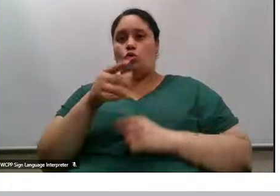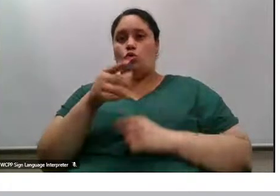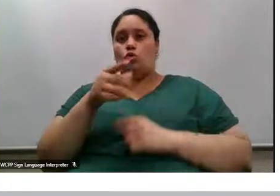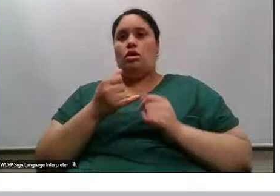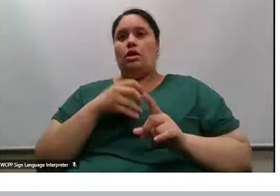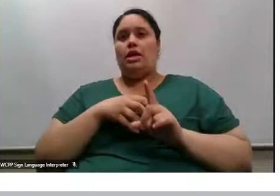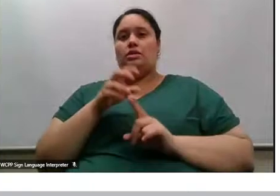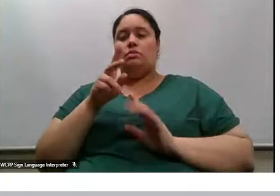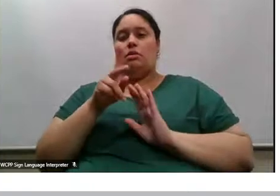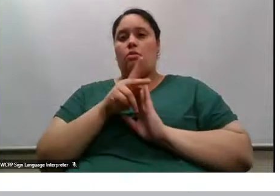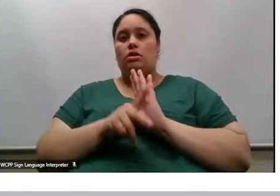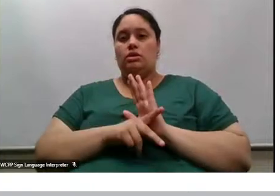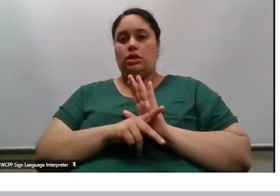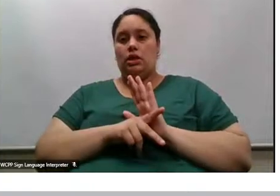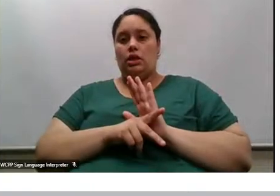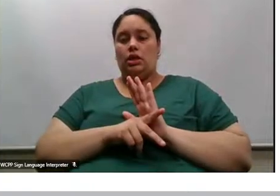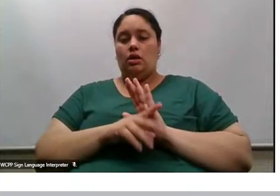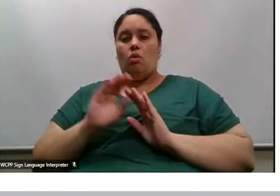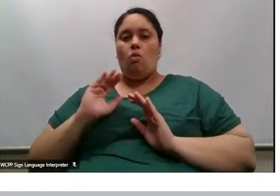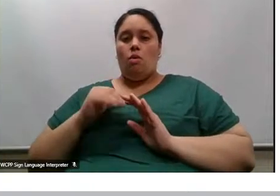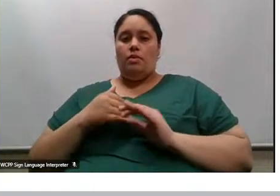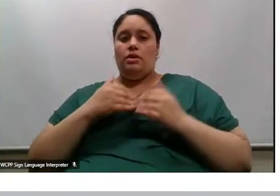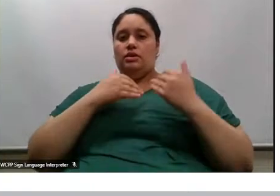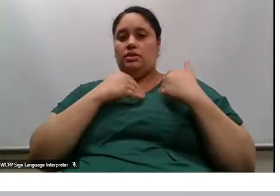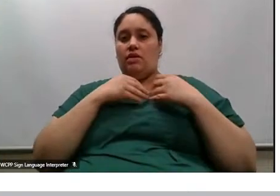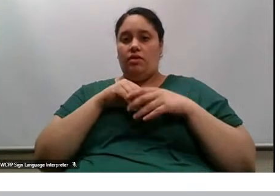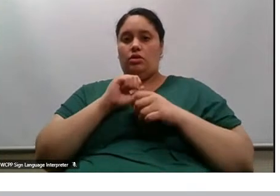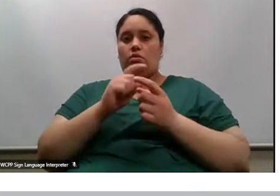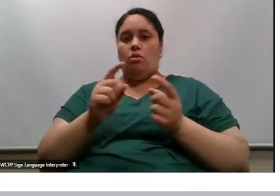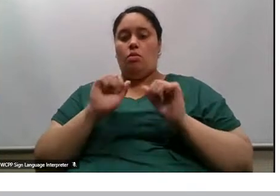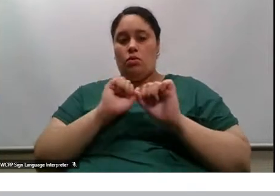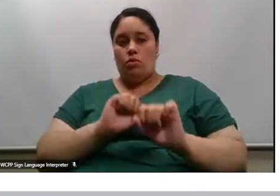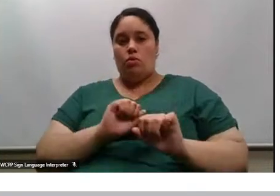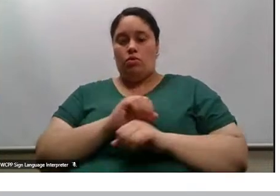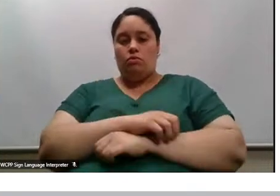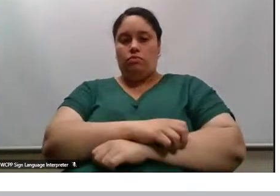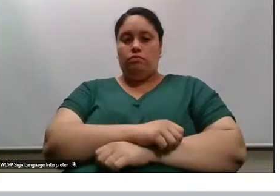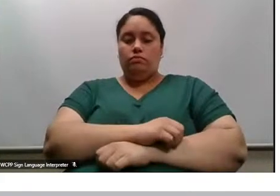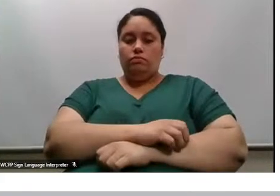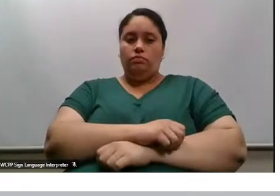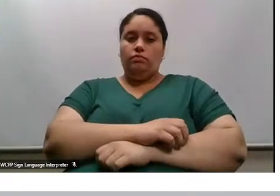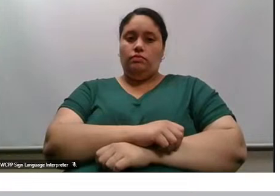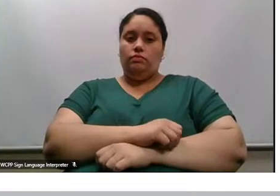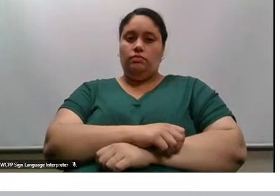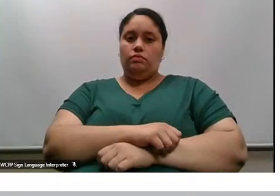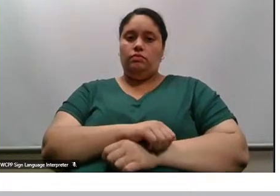harassment policy. Are women safe in your department? Thanks.